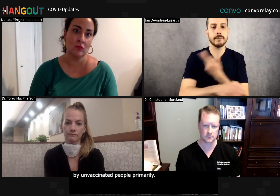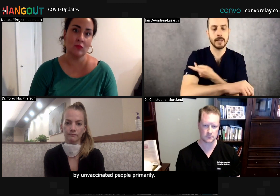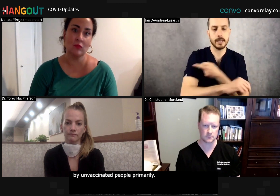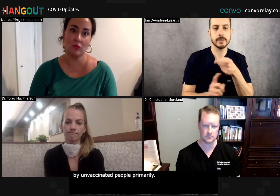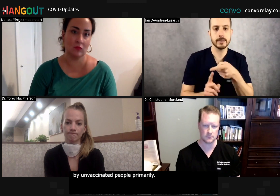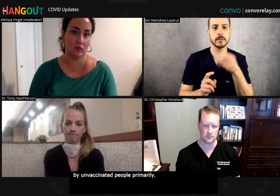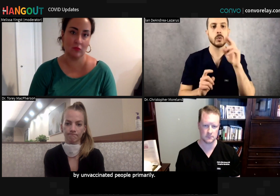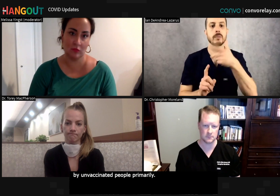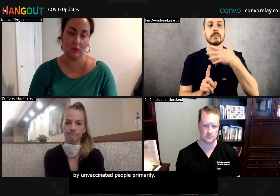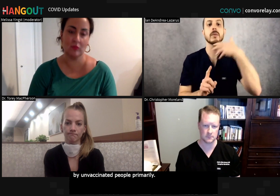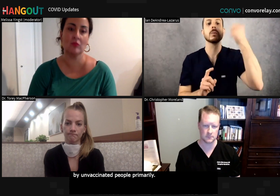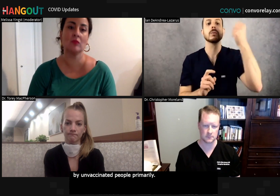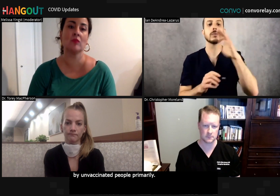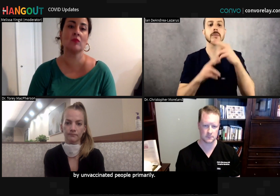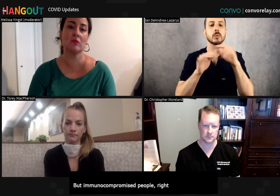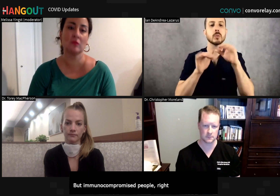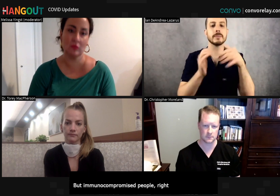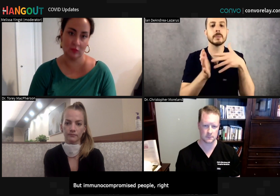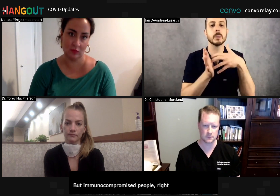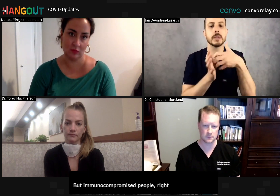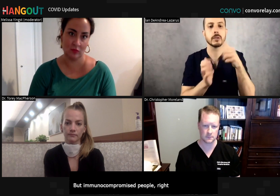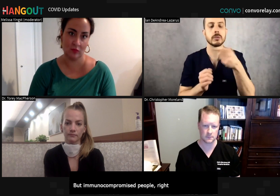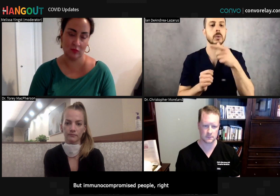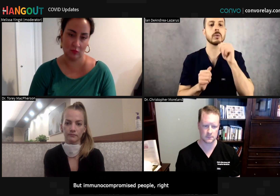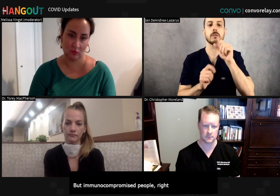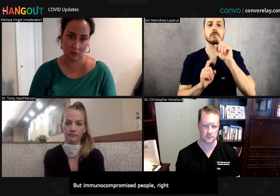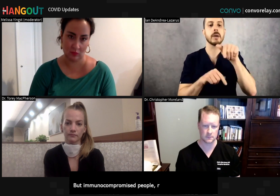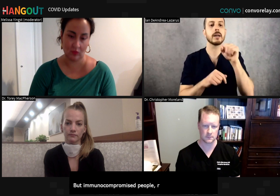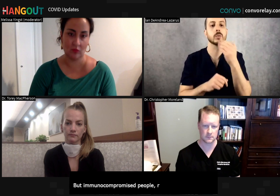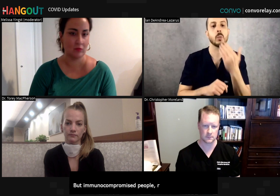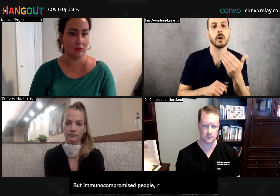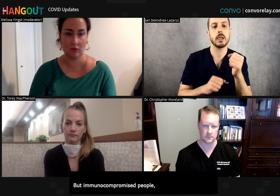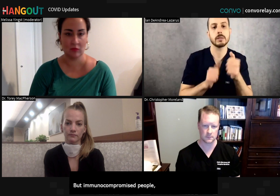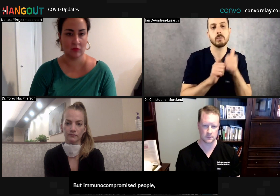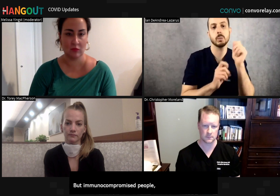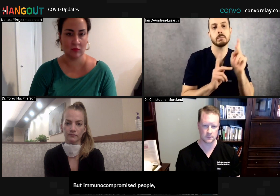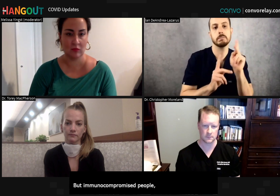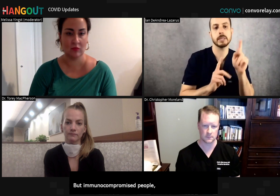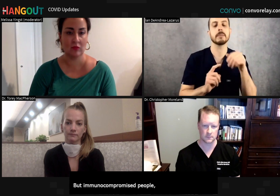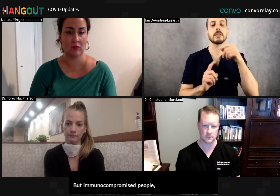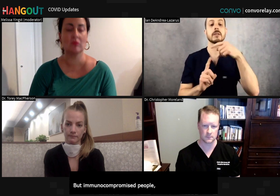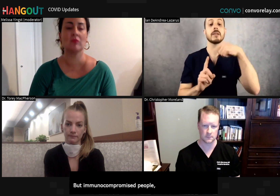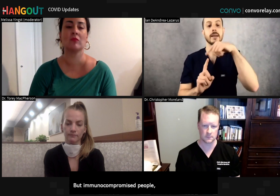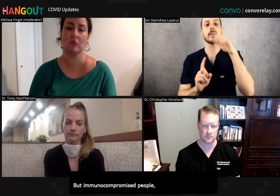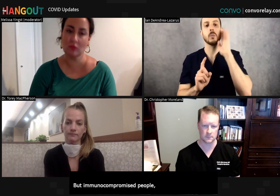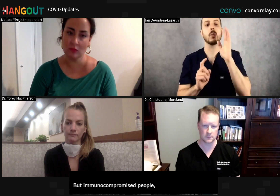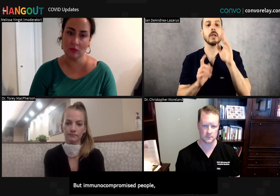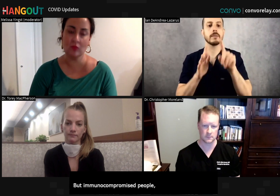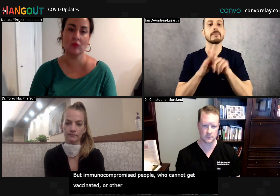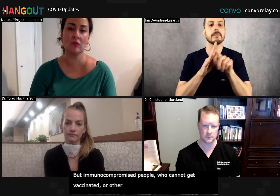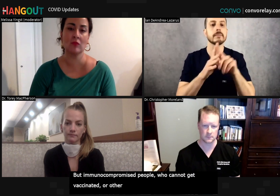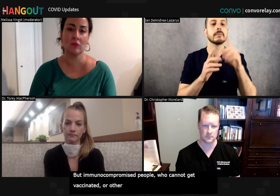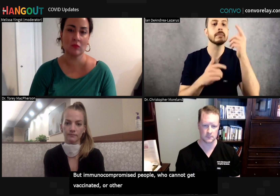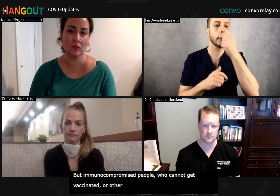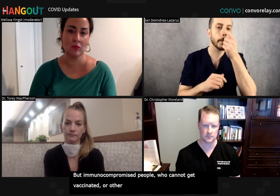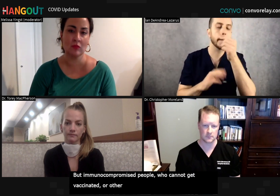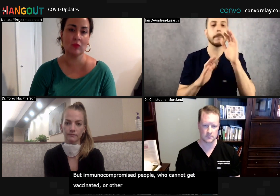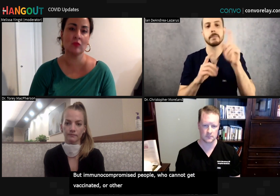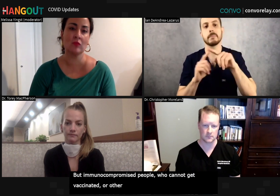get vaccinated, they don't respond well to vaccinations, or older people who have weak immune systems don't respond well to those vaccinations and things, it's